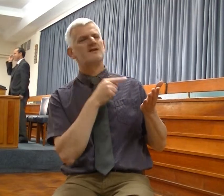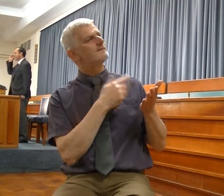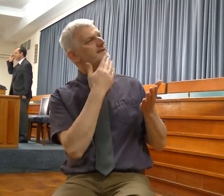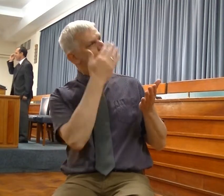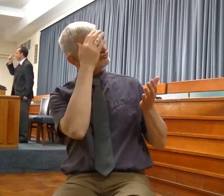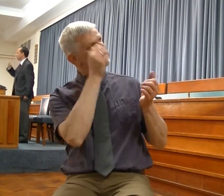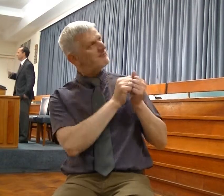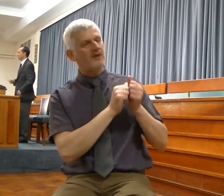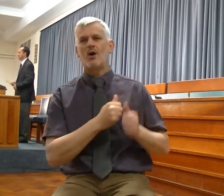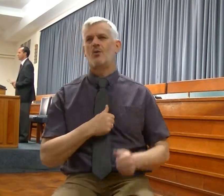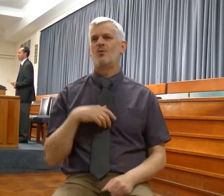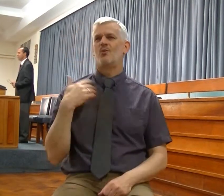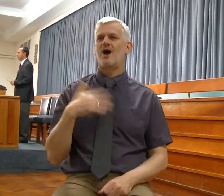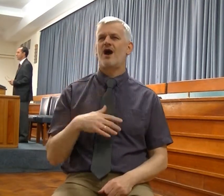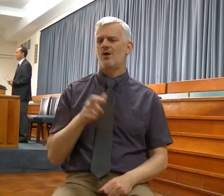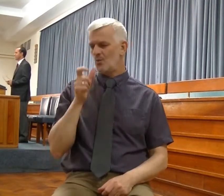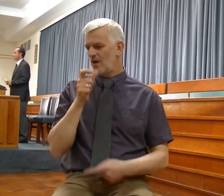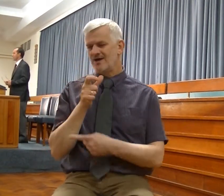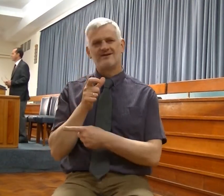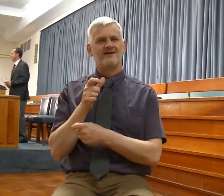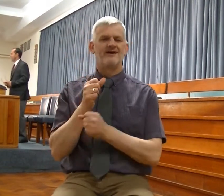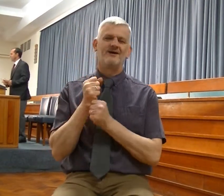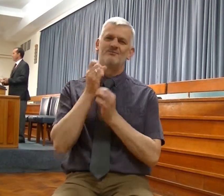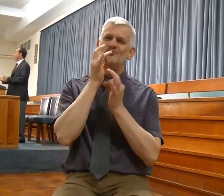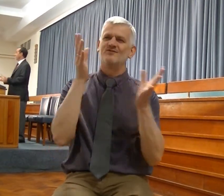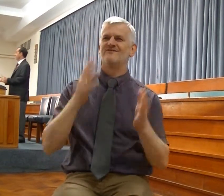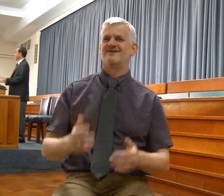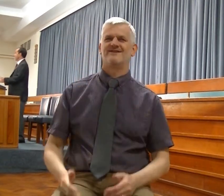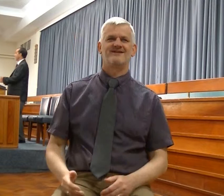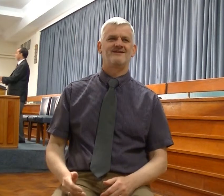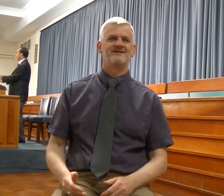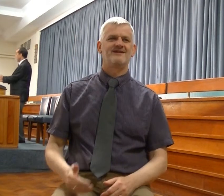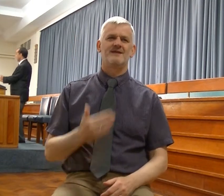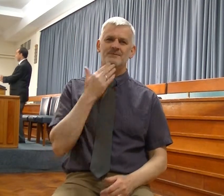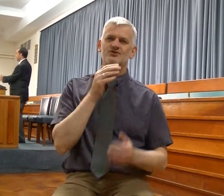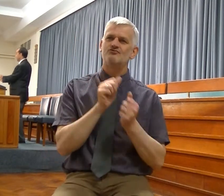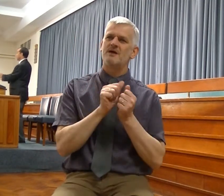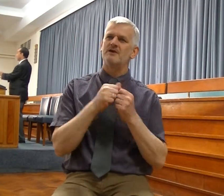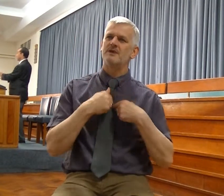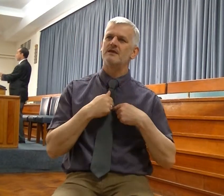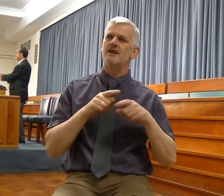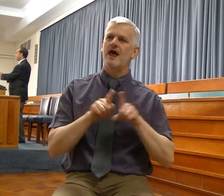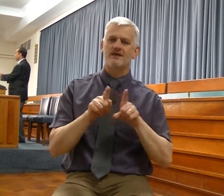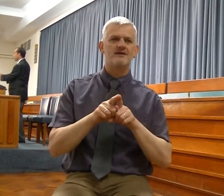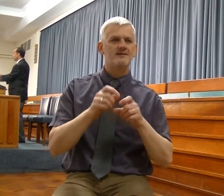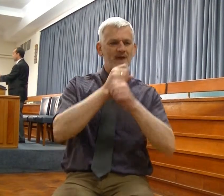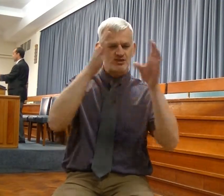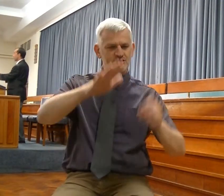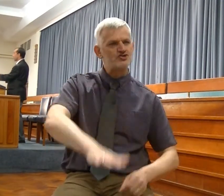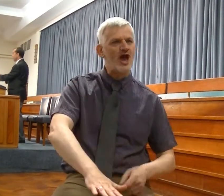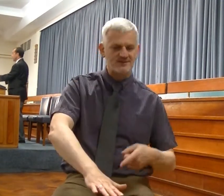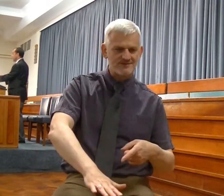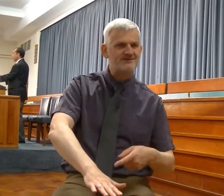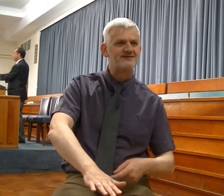me. Oh, isn't that a wonderful word? Wonderful expression. When I read it, it's like a child, you know, with tears,